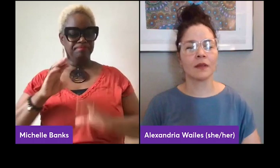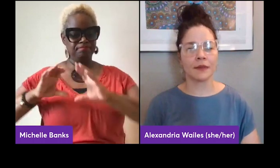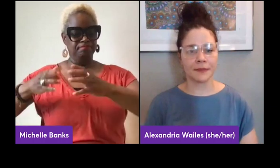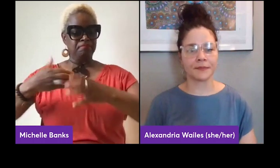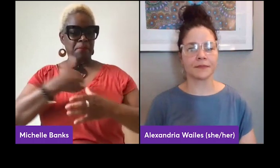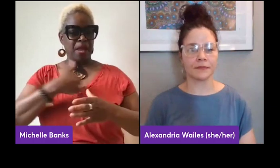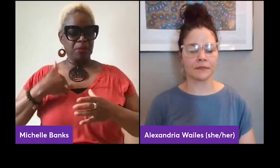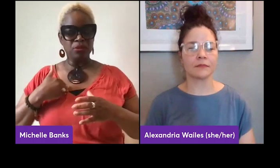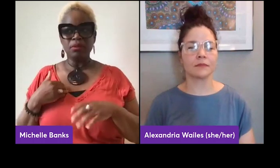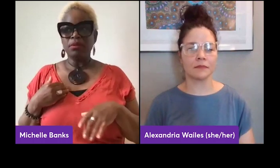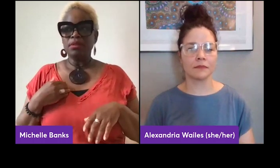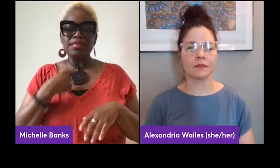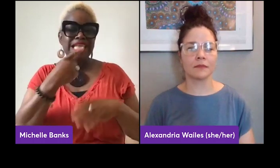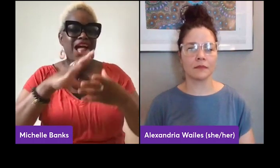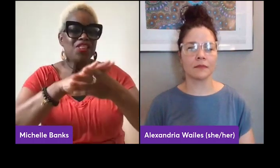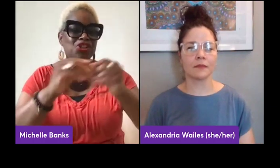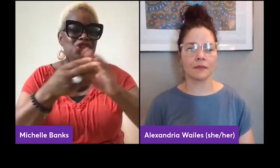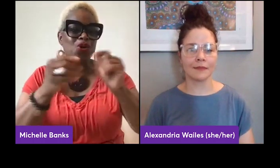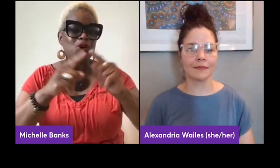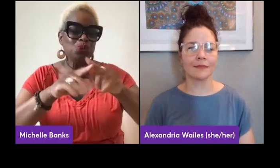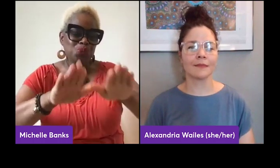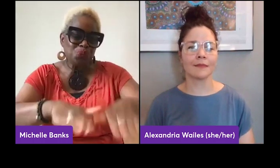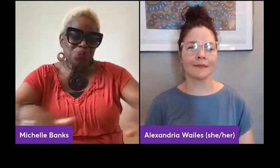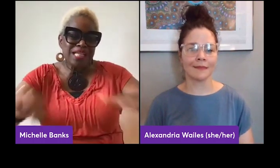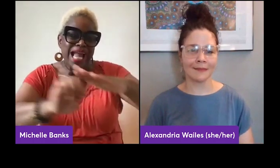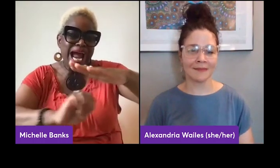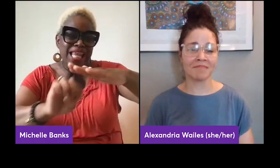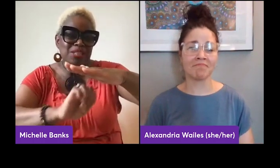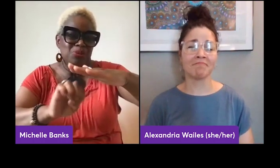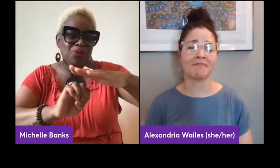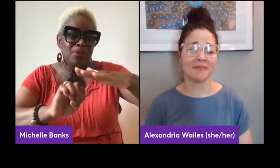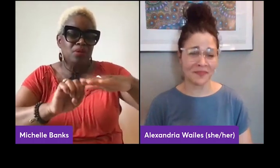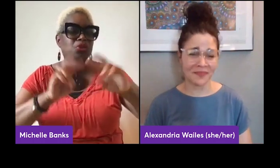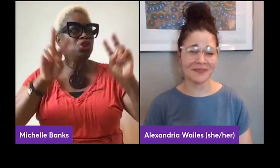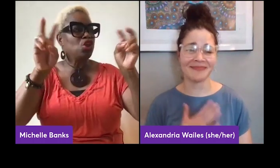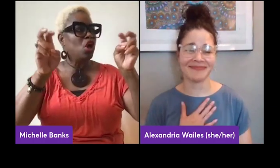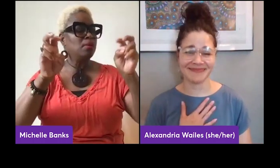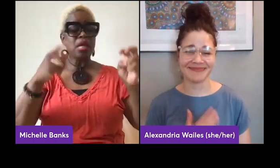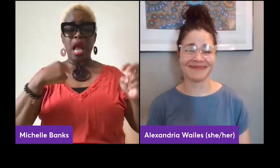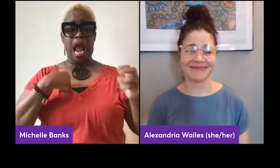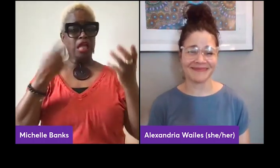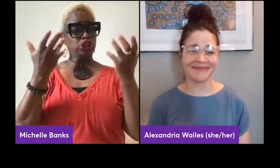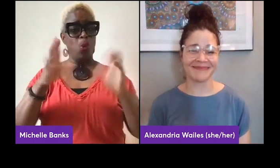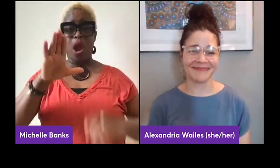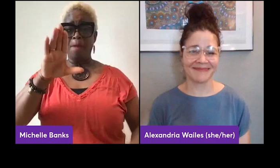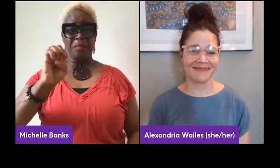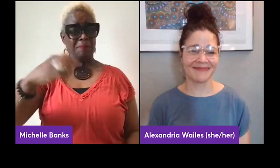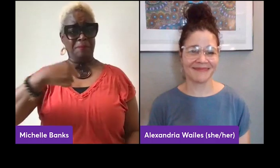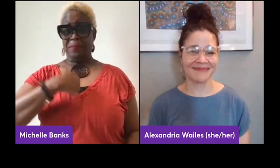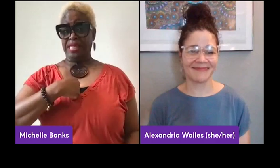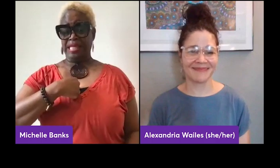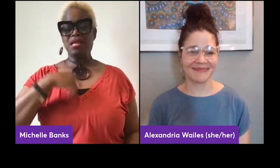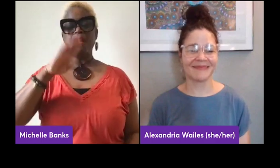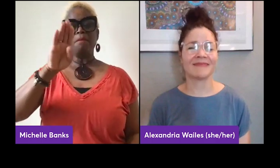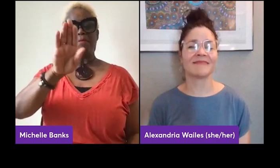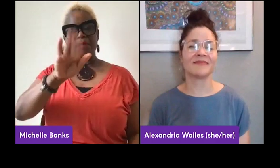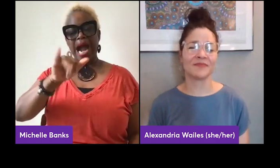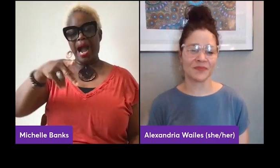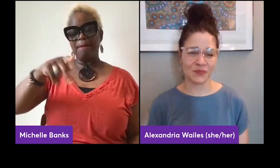And we had 3 of the cast members tell a story to elementary school children. I Don't Want to Be